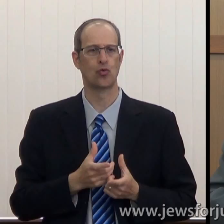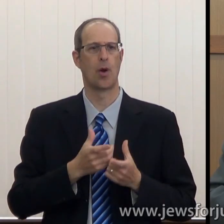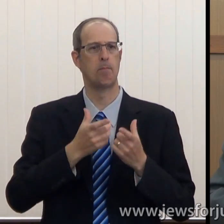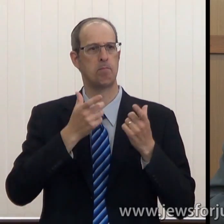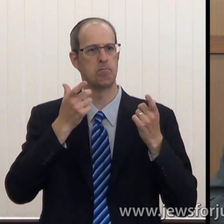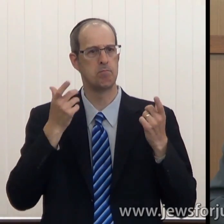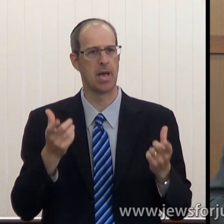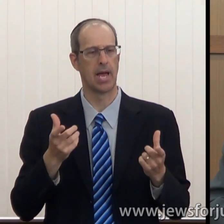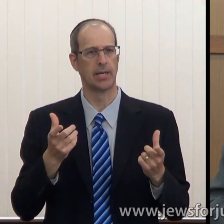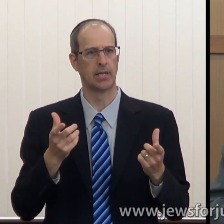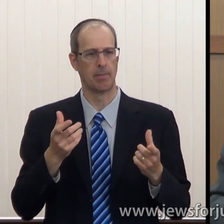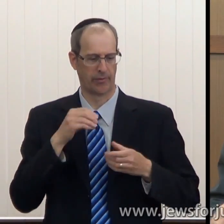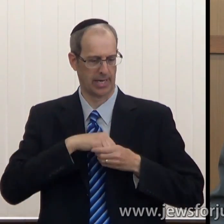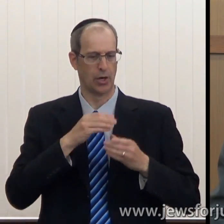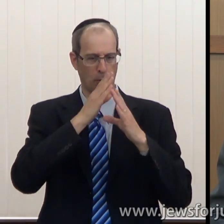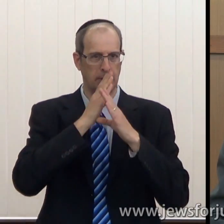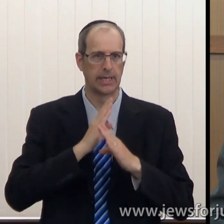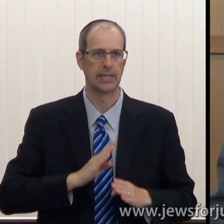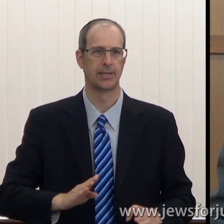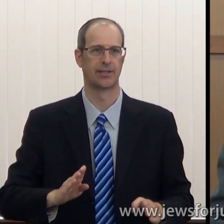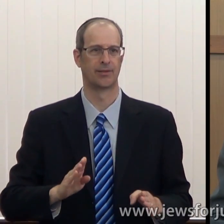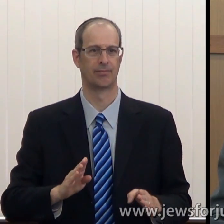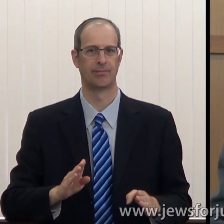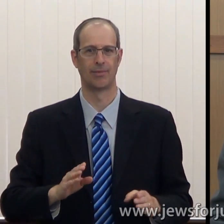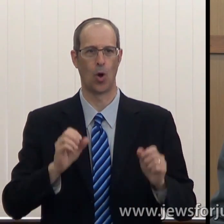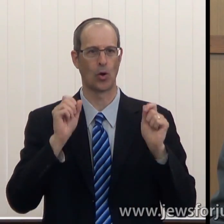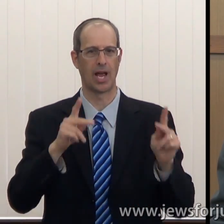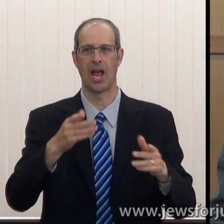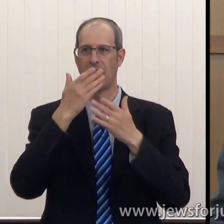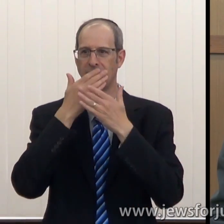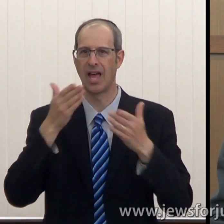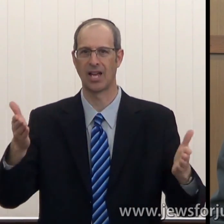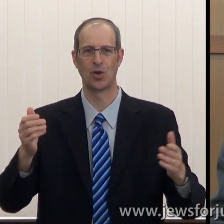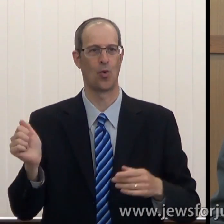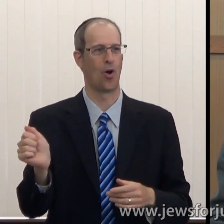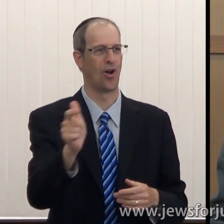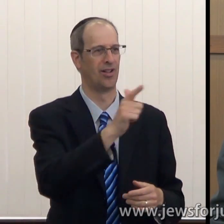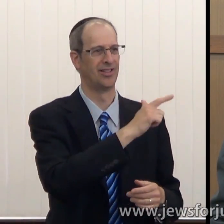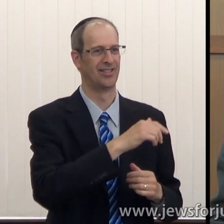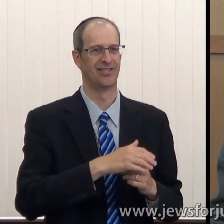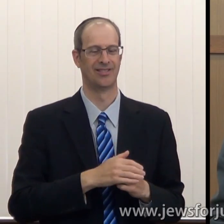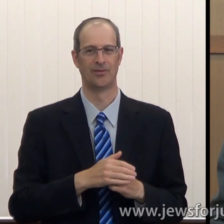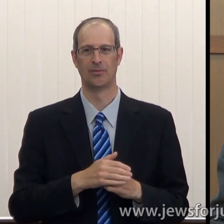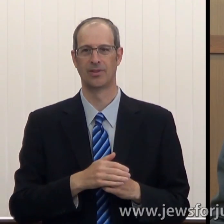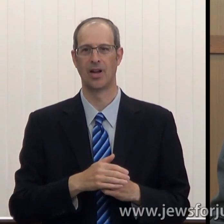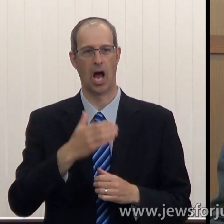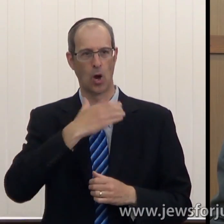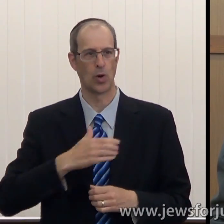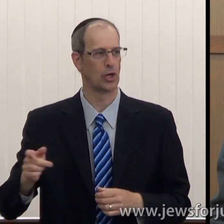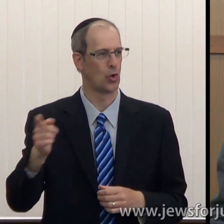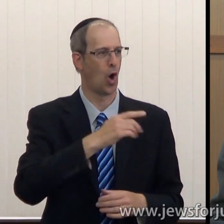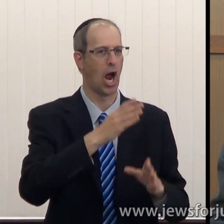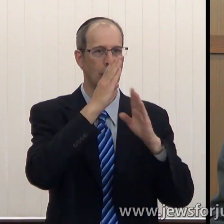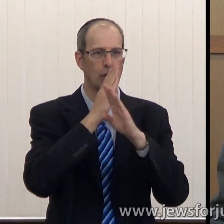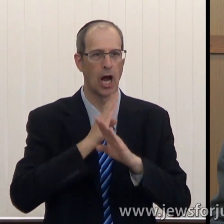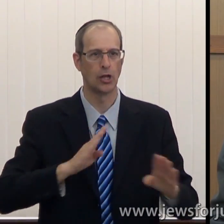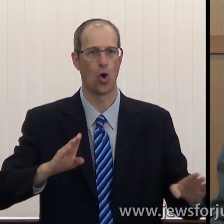amount of inner peace. Okay, thank you all, and I wish you all shalom.